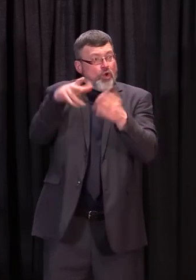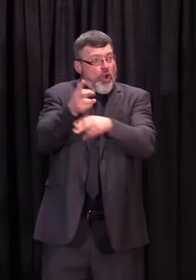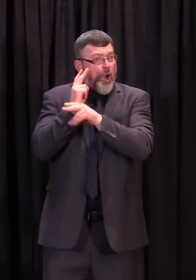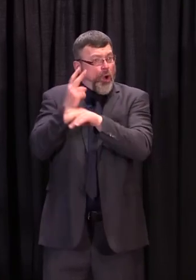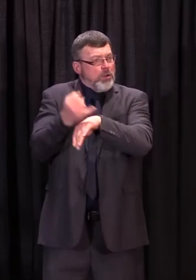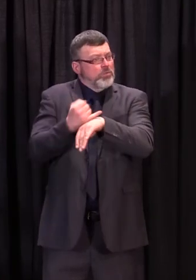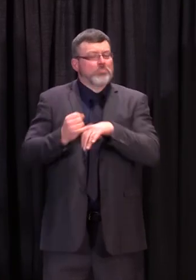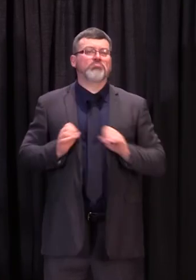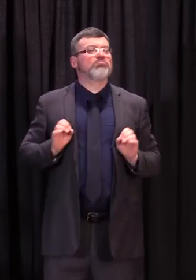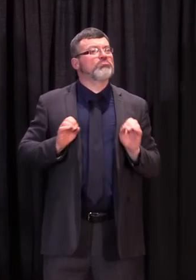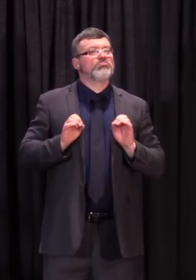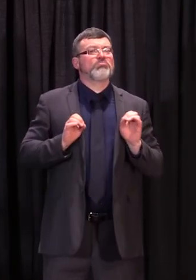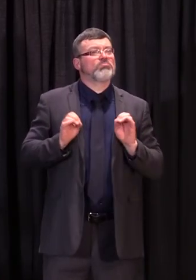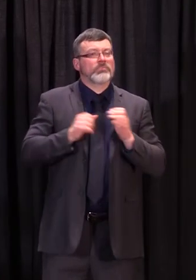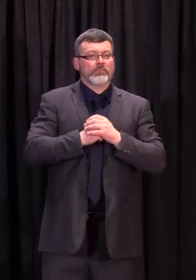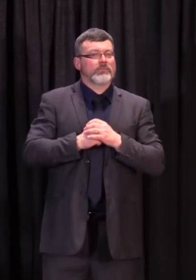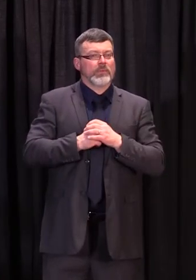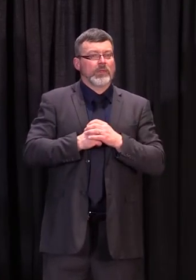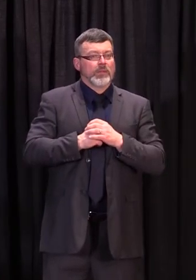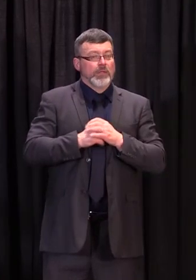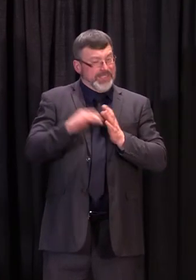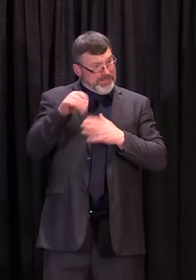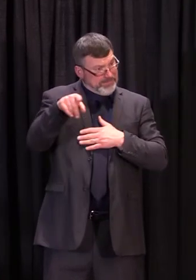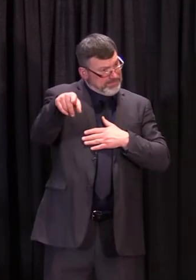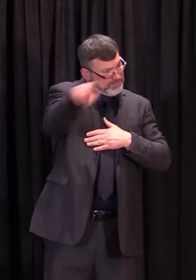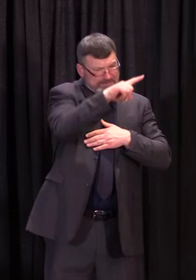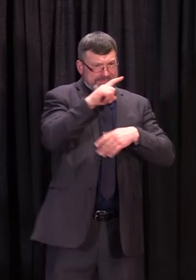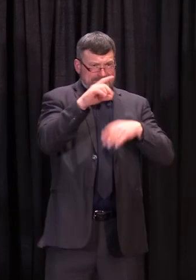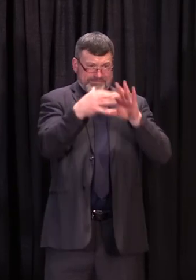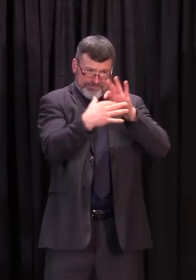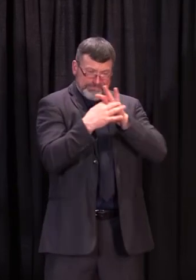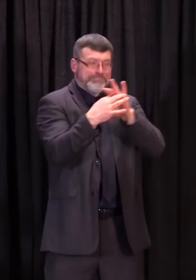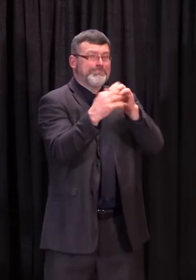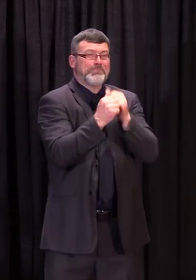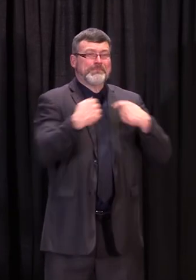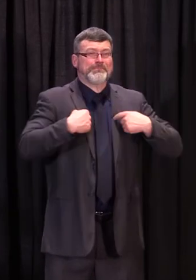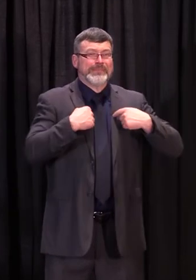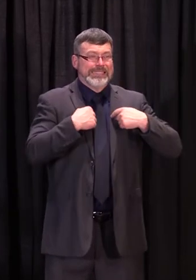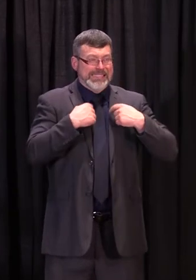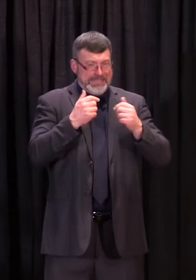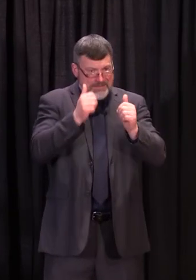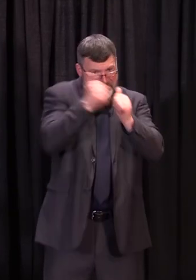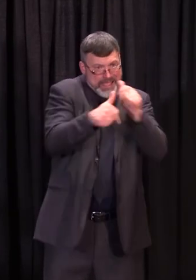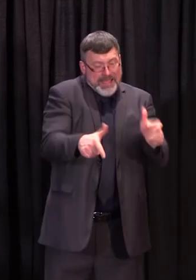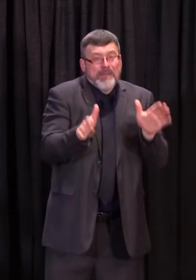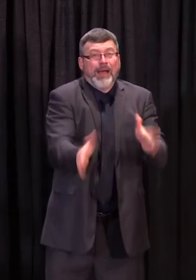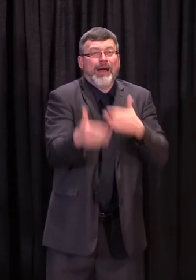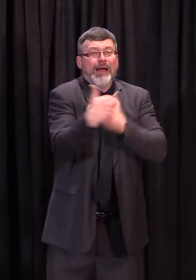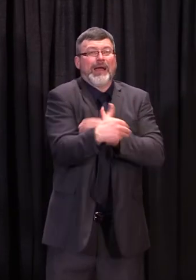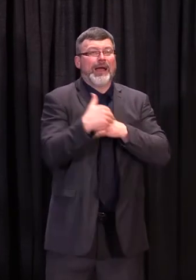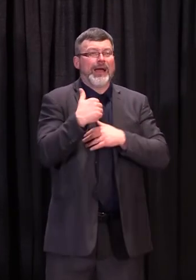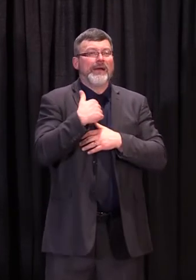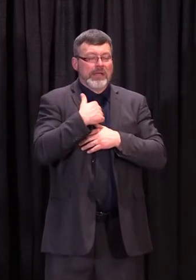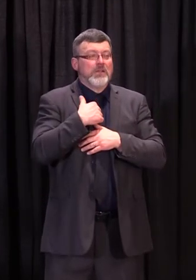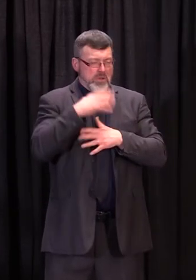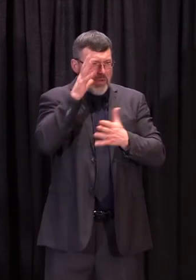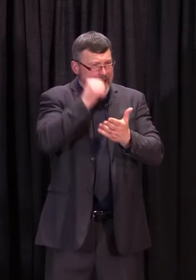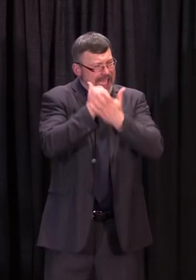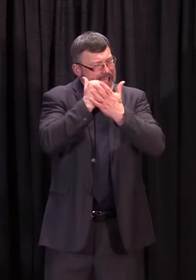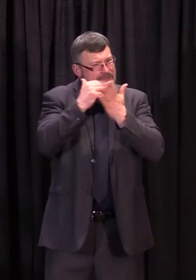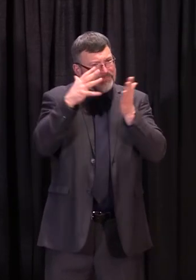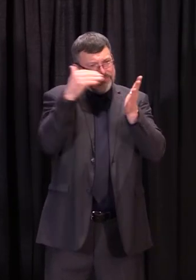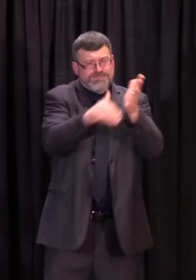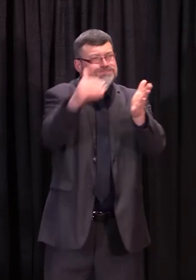If you work with me to pass this package, we'll help tens of thousands of Vermonters keep more of what they earn.